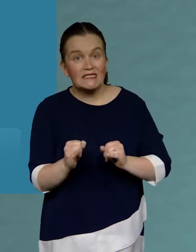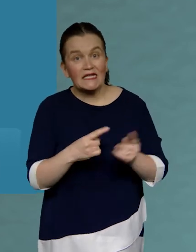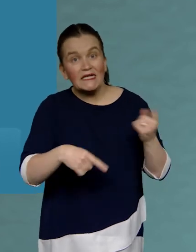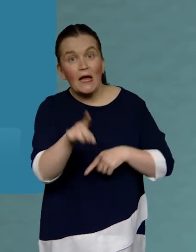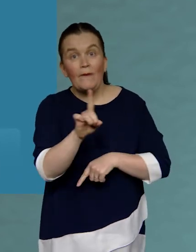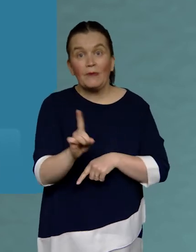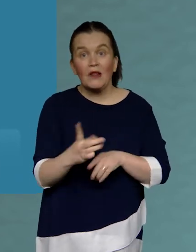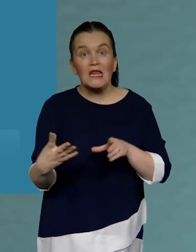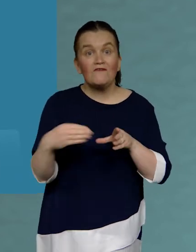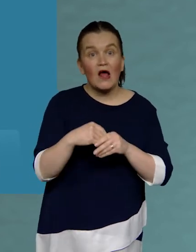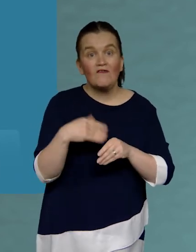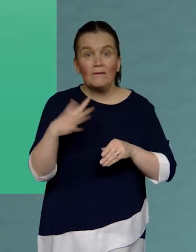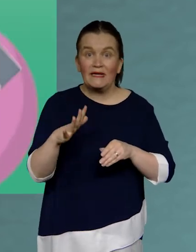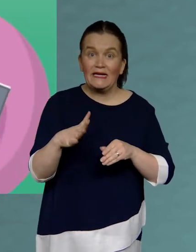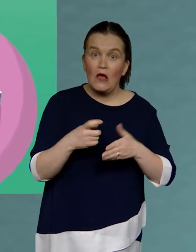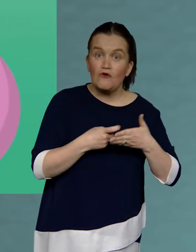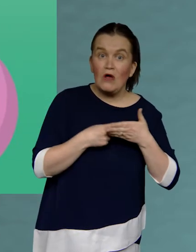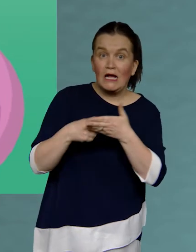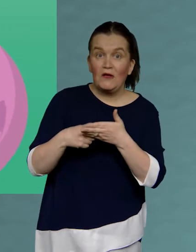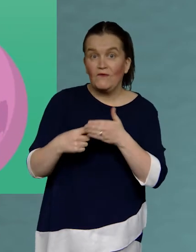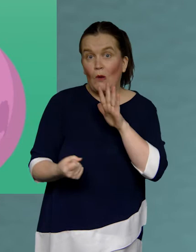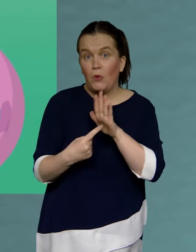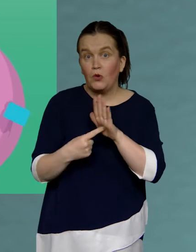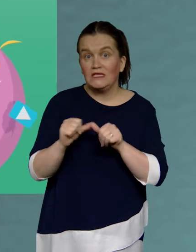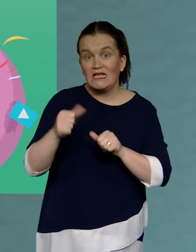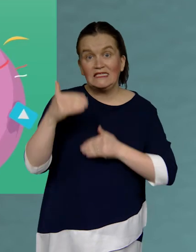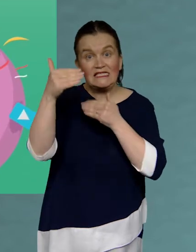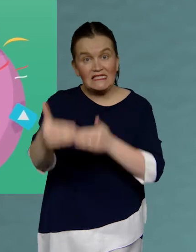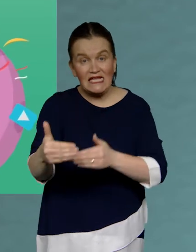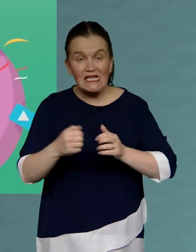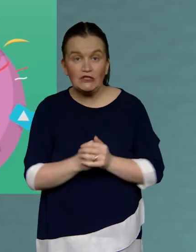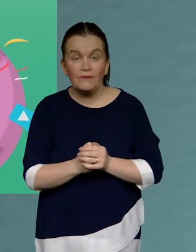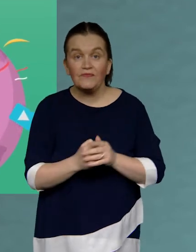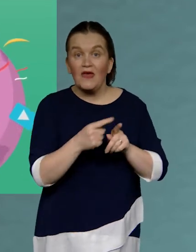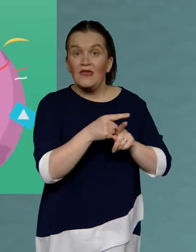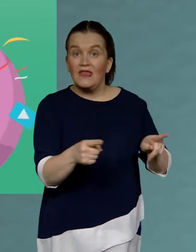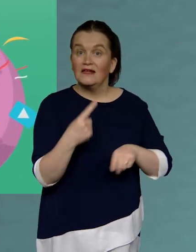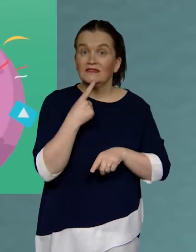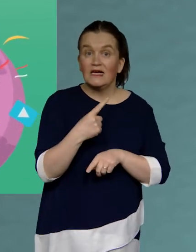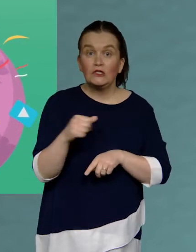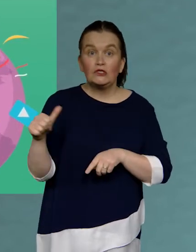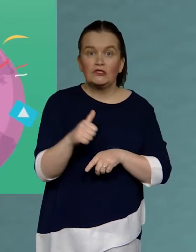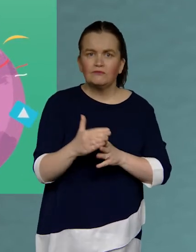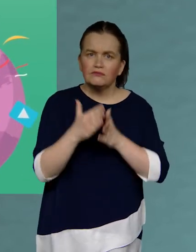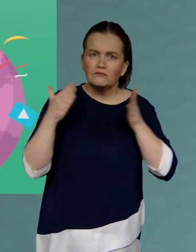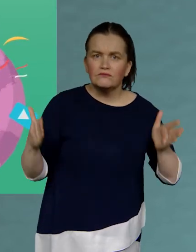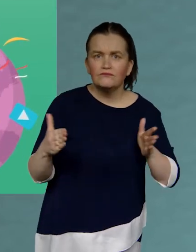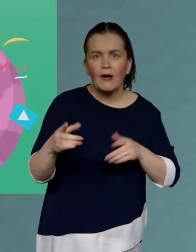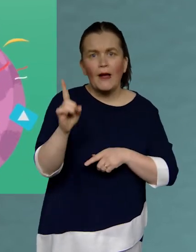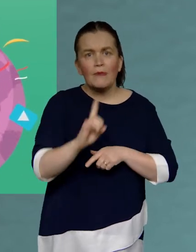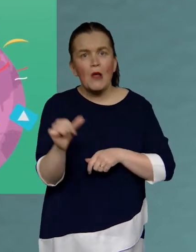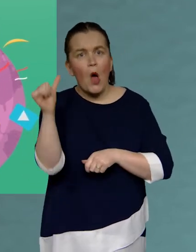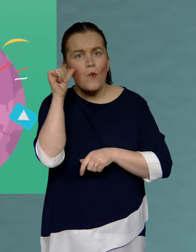recommendations for key next steps. They said that there should be a large public awareness campaign so that people know about any new law and